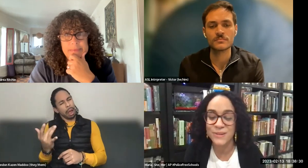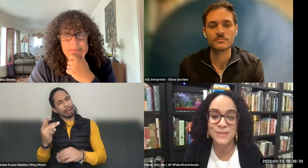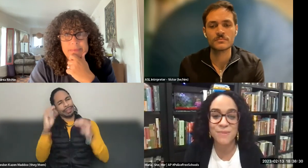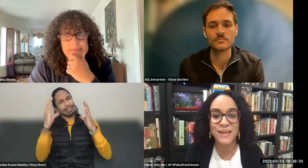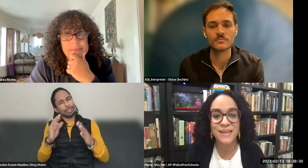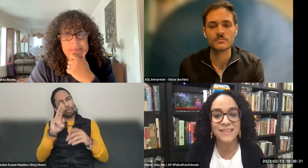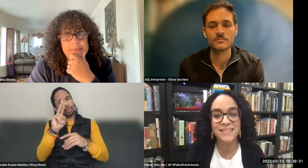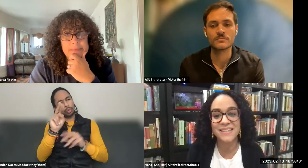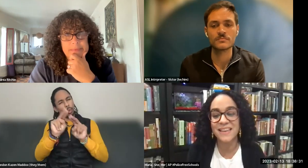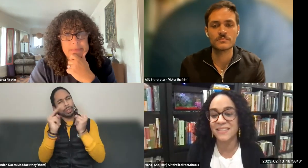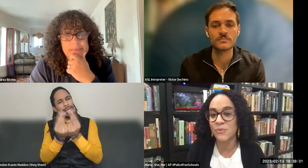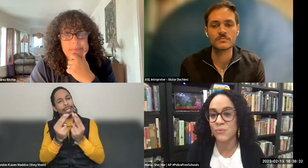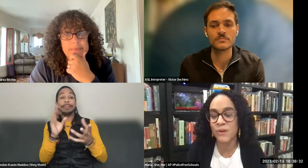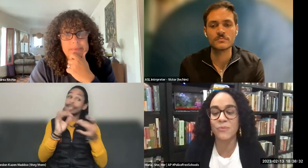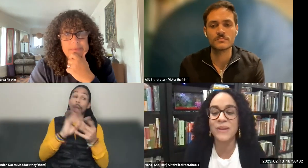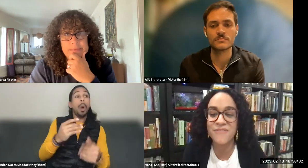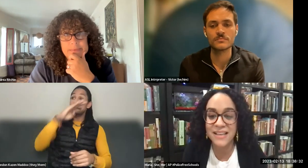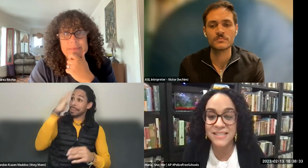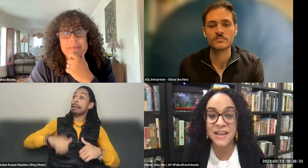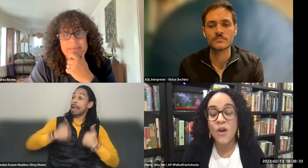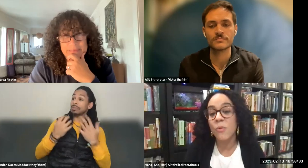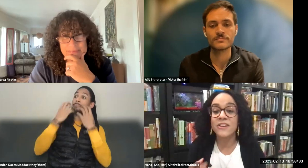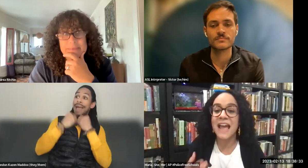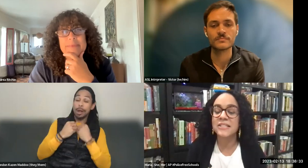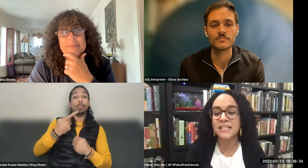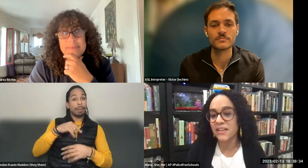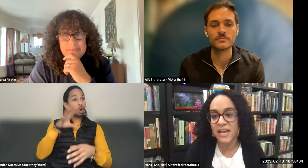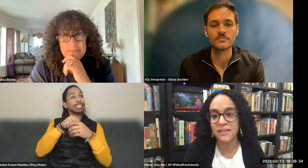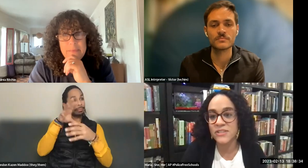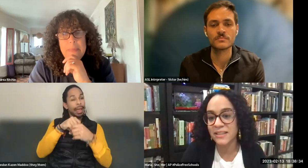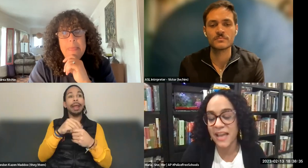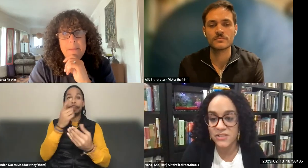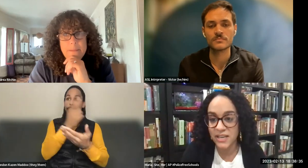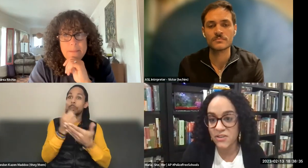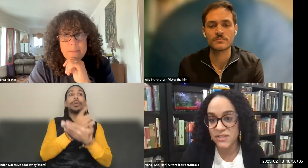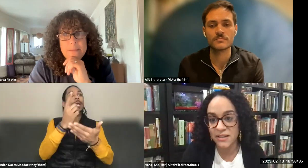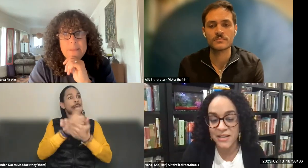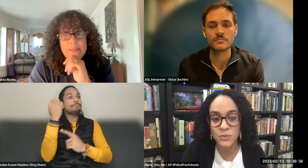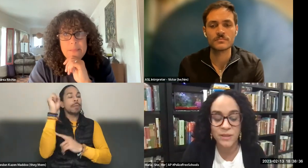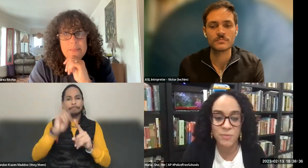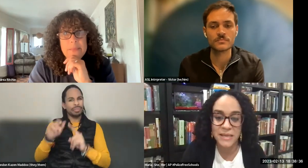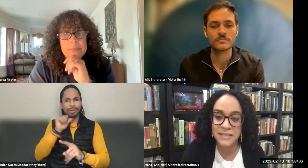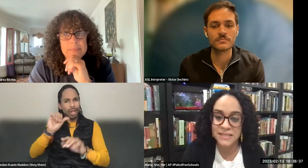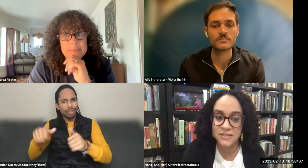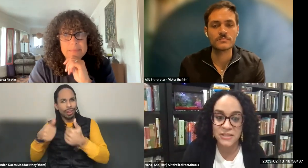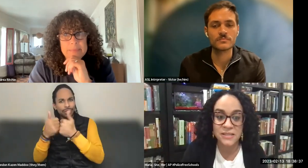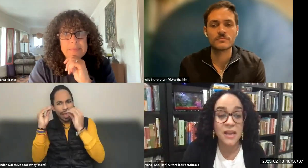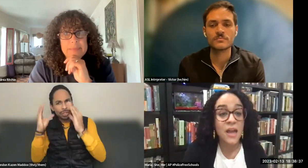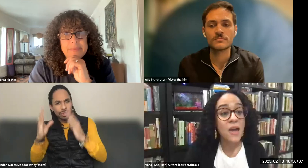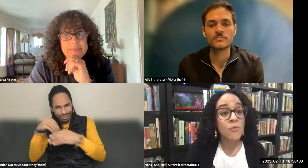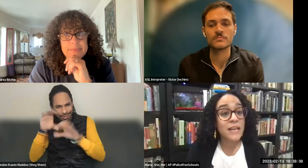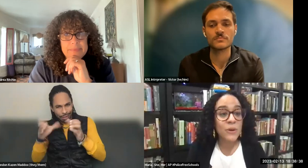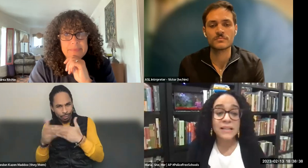school and participating in the week of action when they're actually not challenging the educators in the classroom that are making